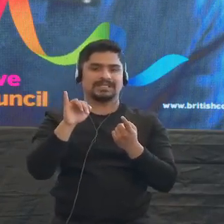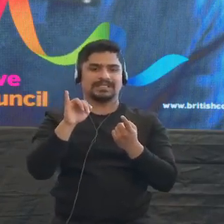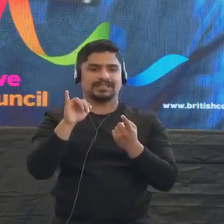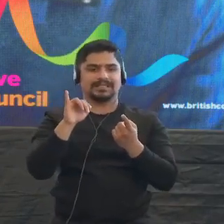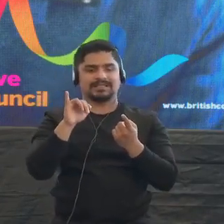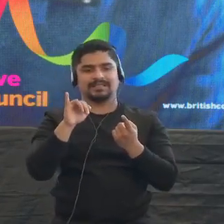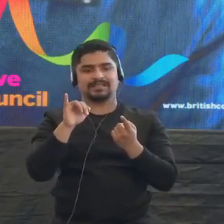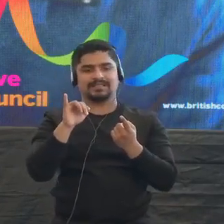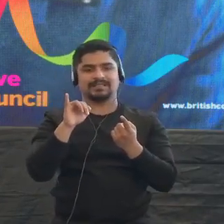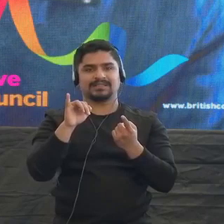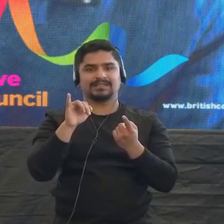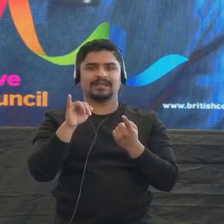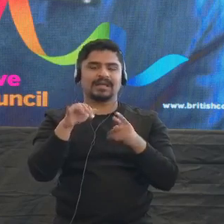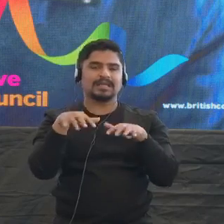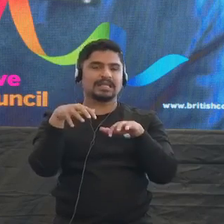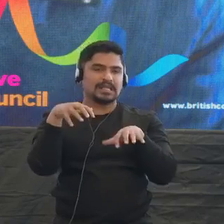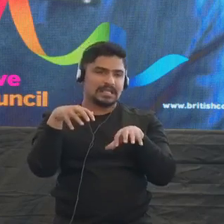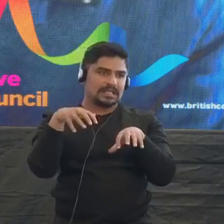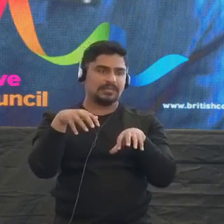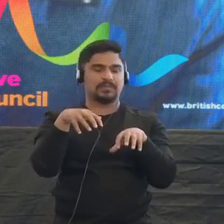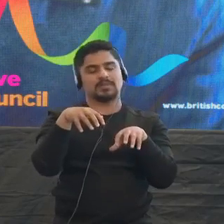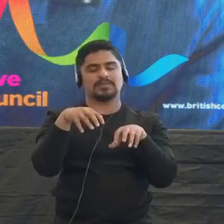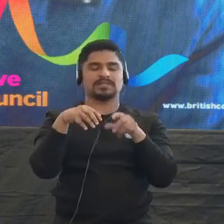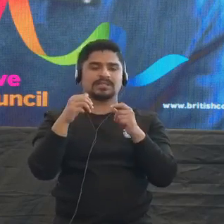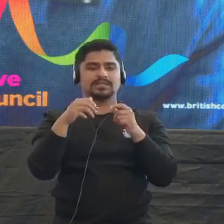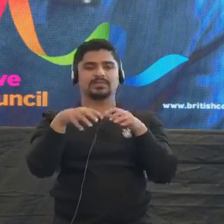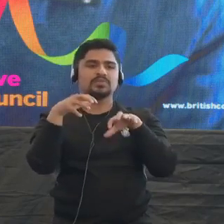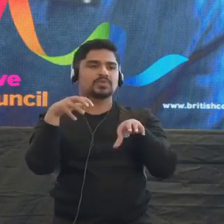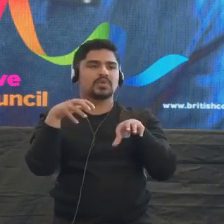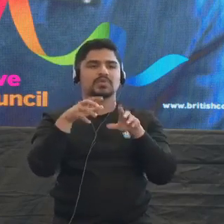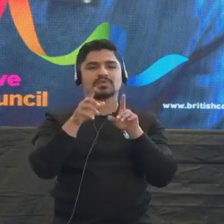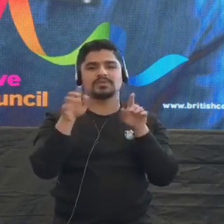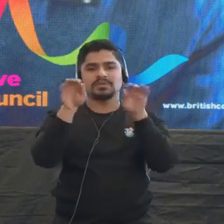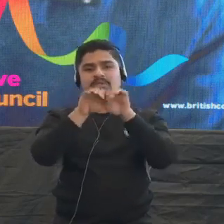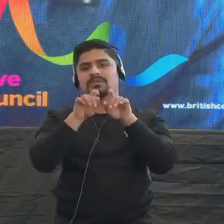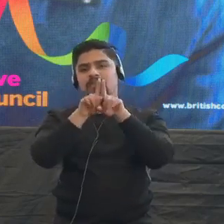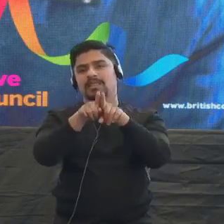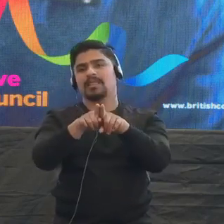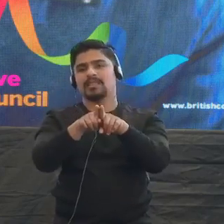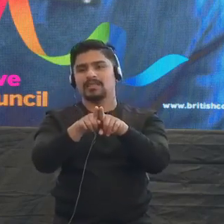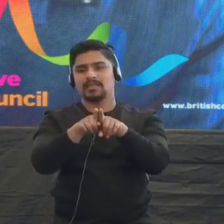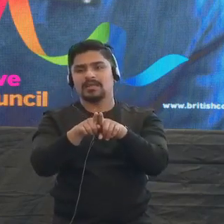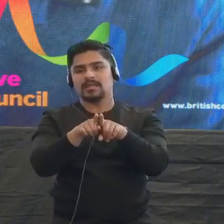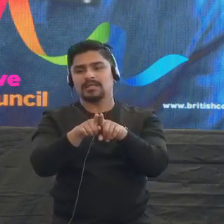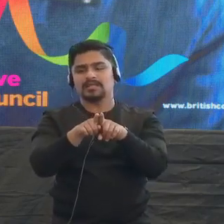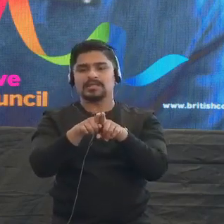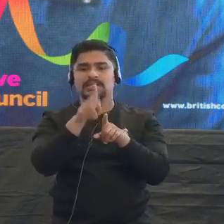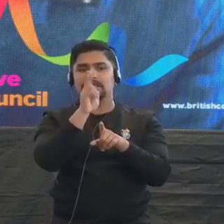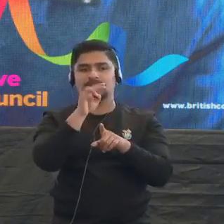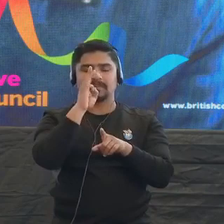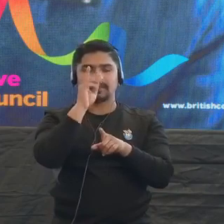and leprosy cured. The terminology is different, leprosy cured.